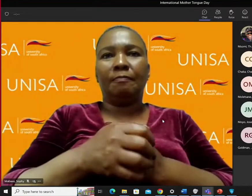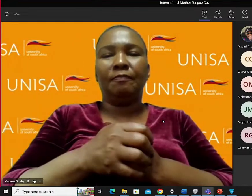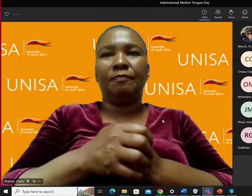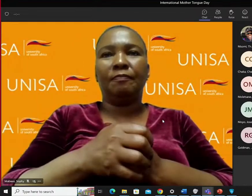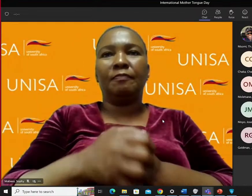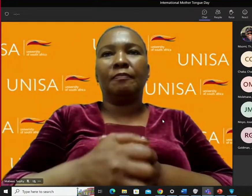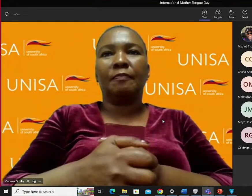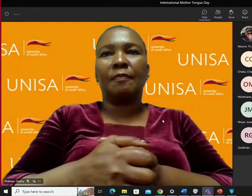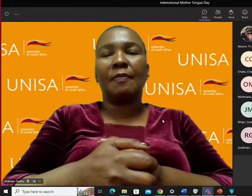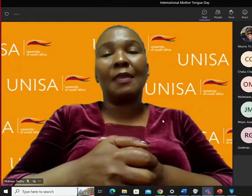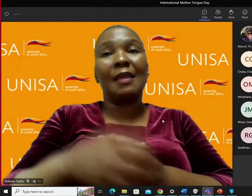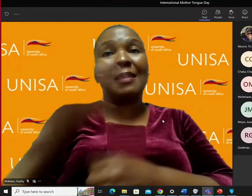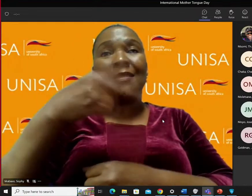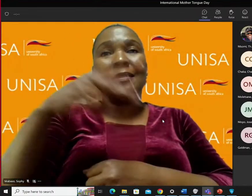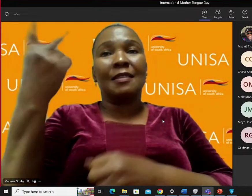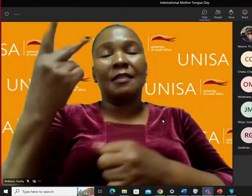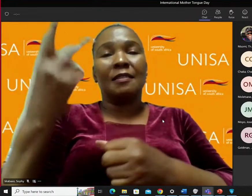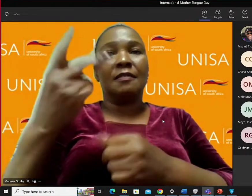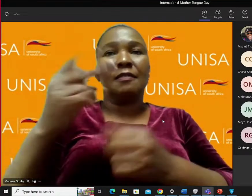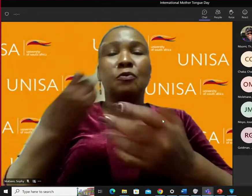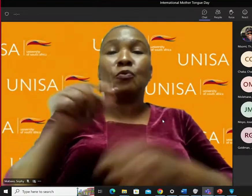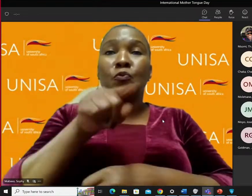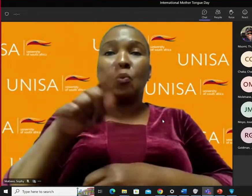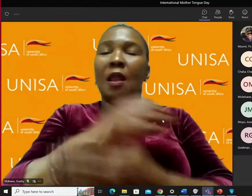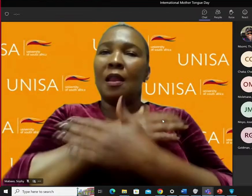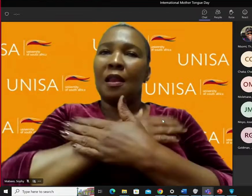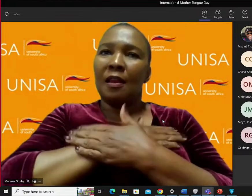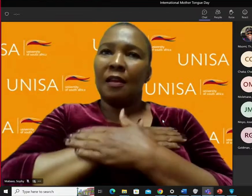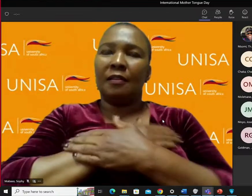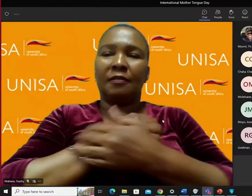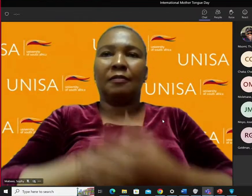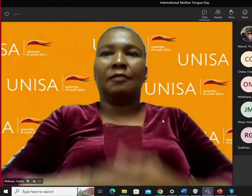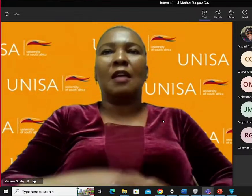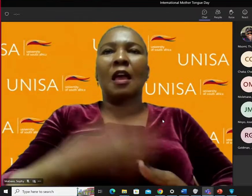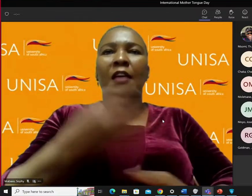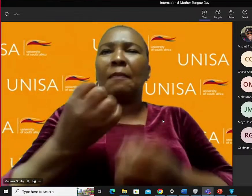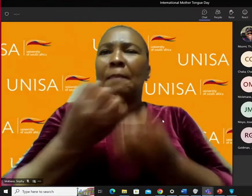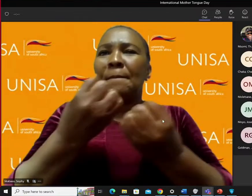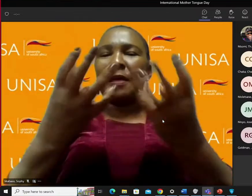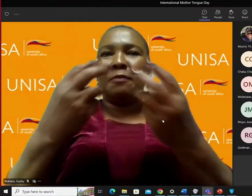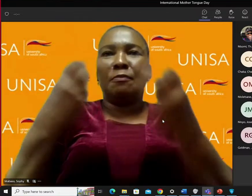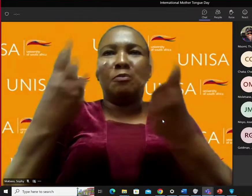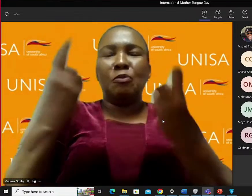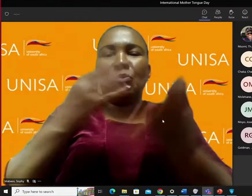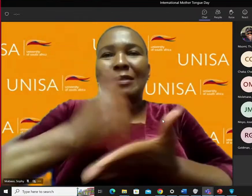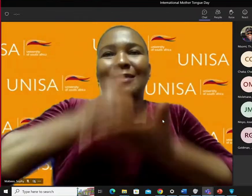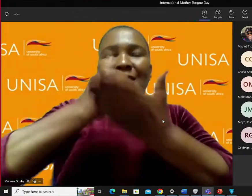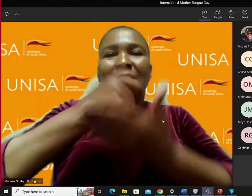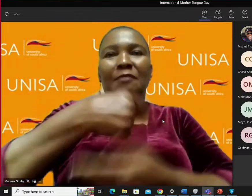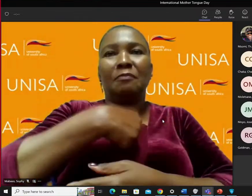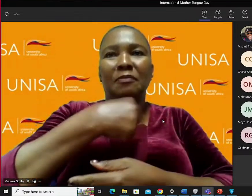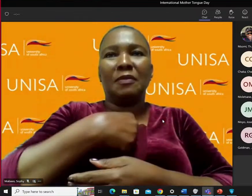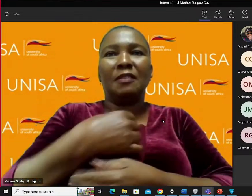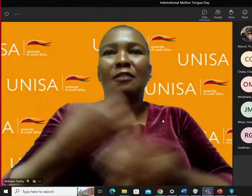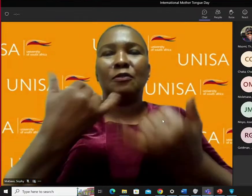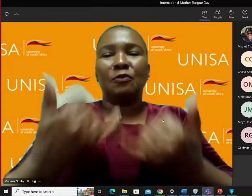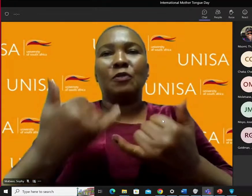The second one, You Are Loved, which I've got so many people to assist me here with today. I'm going to read an extract from